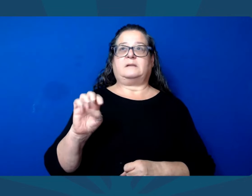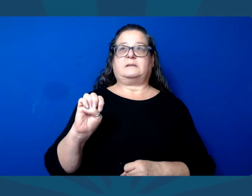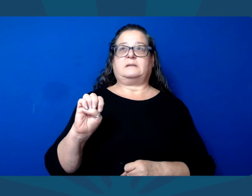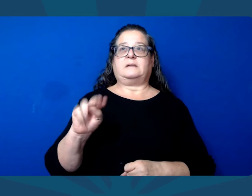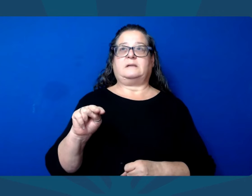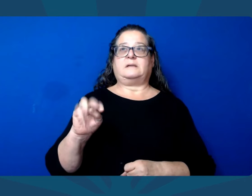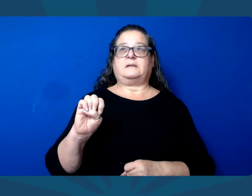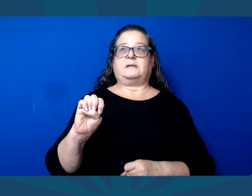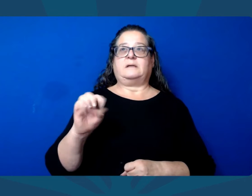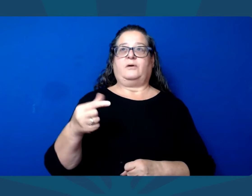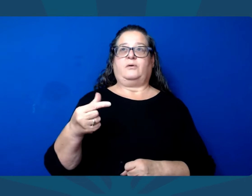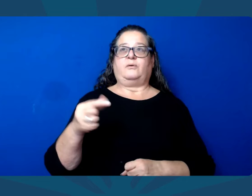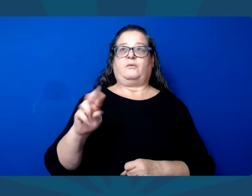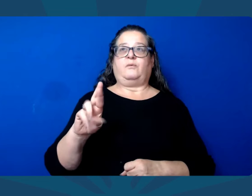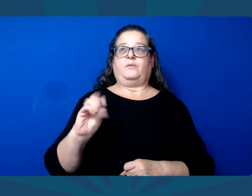stevemontenegro.com.